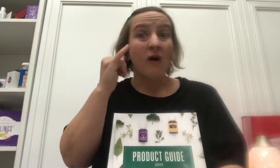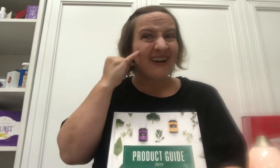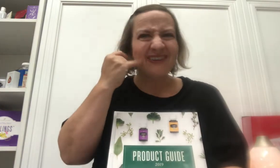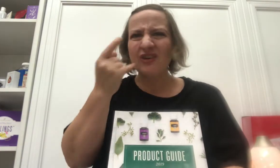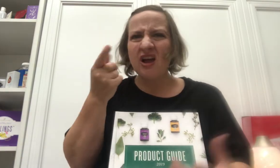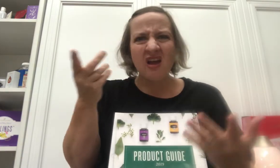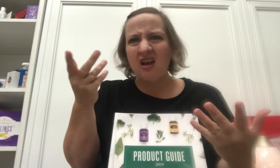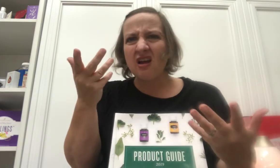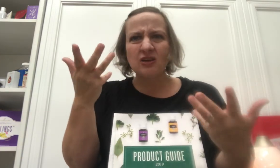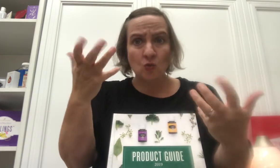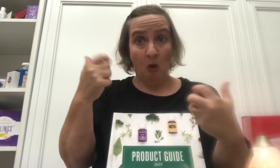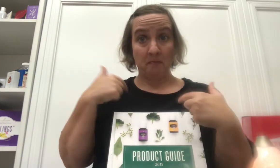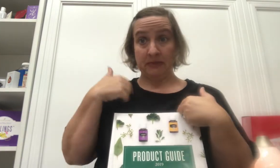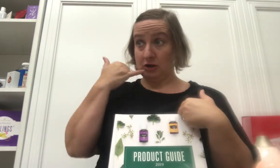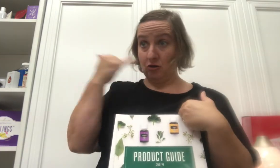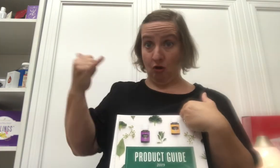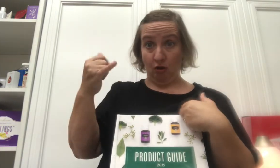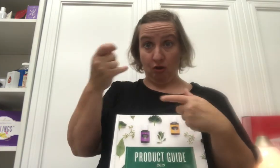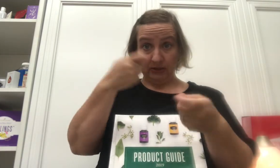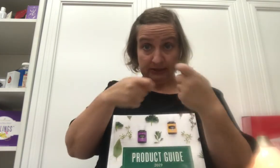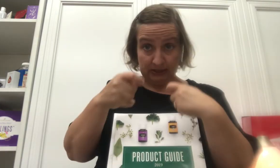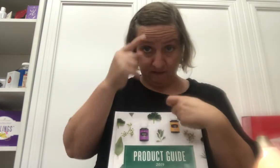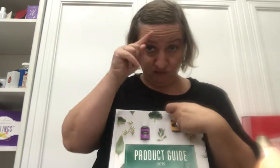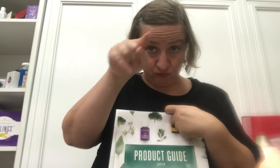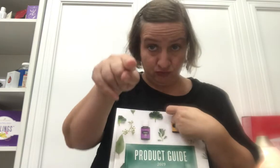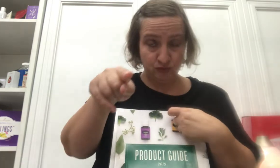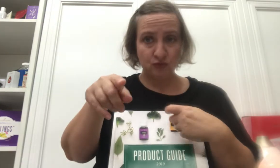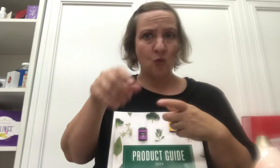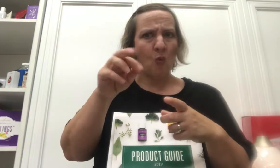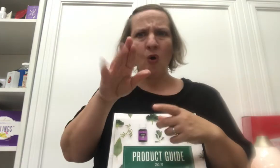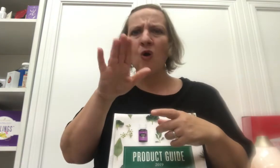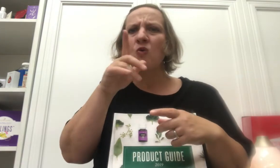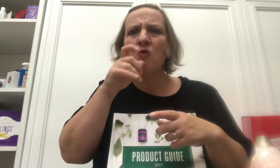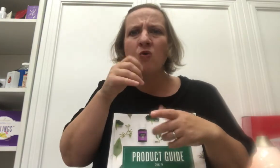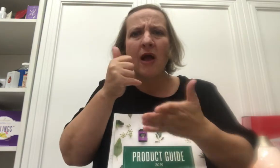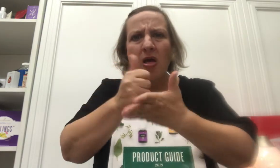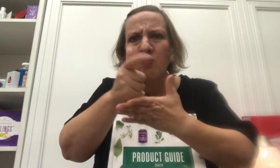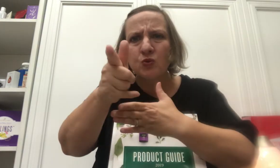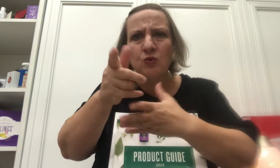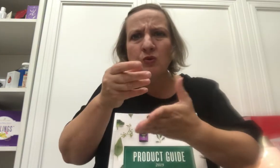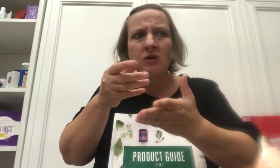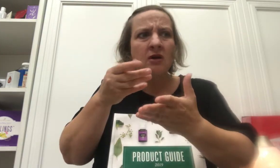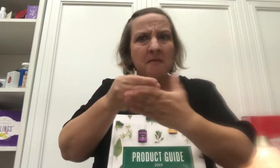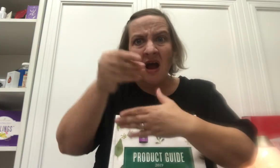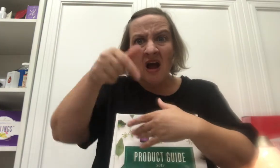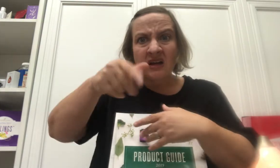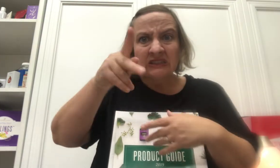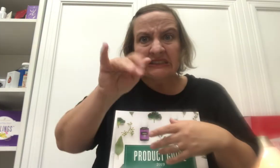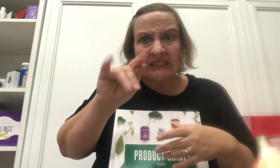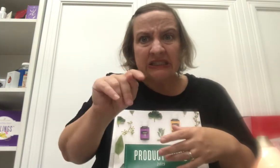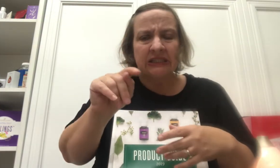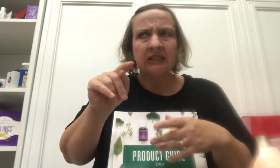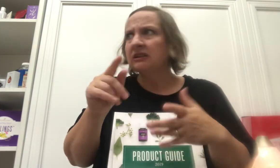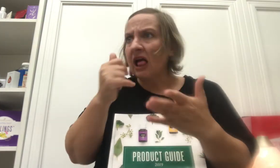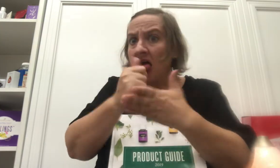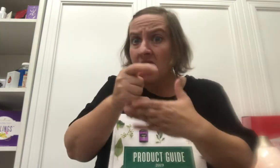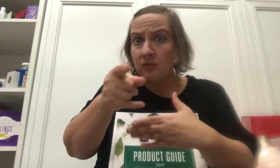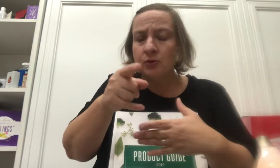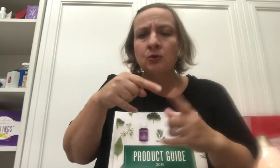person calling. And if you wanted me to call for you, or the person who helped you buy your kit, or